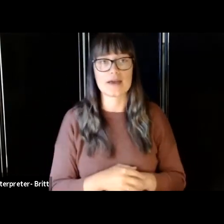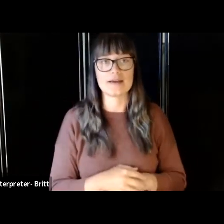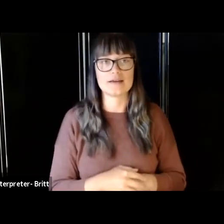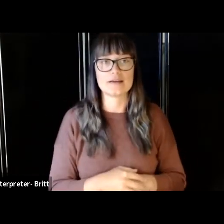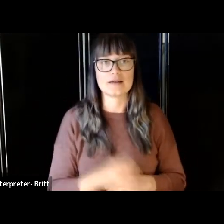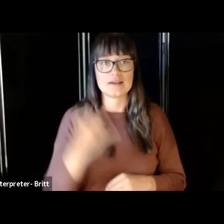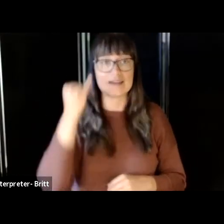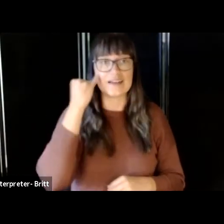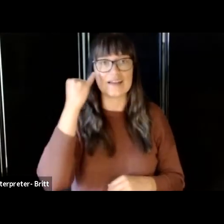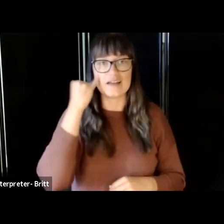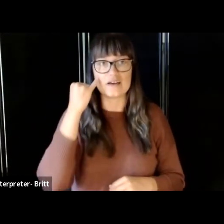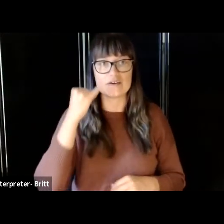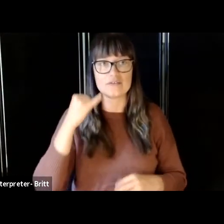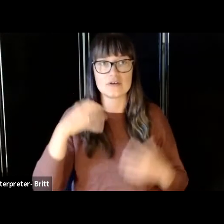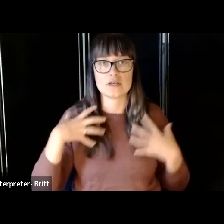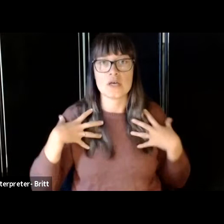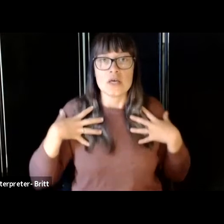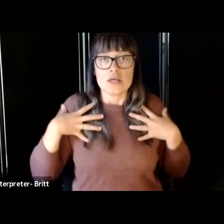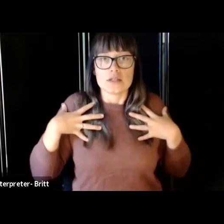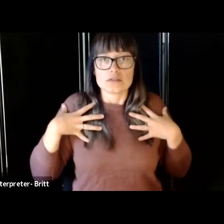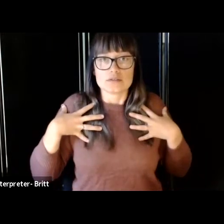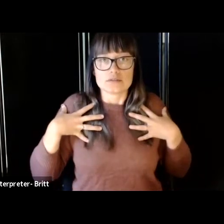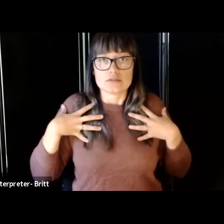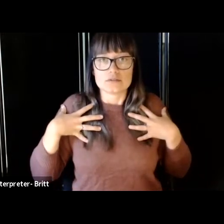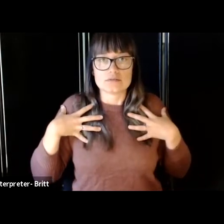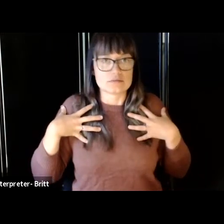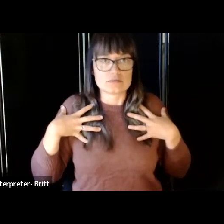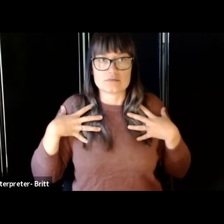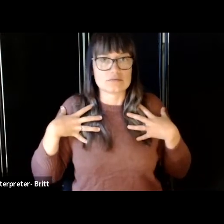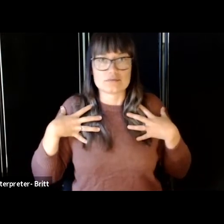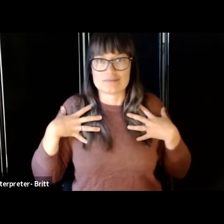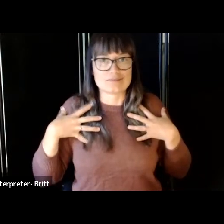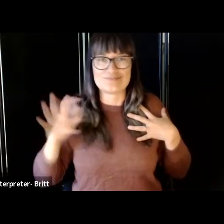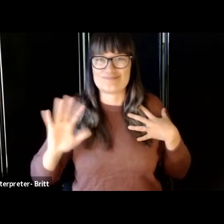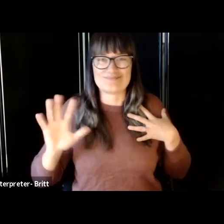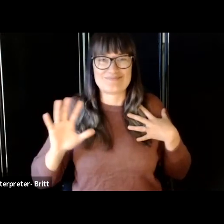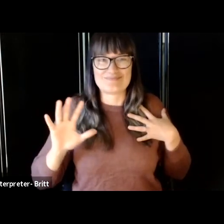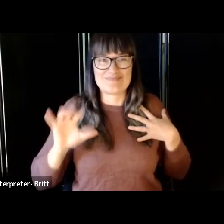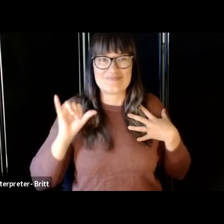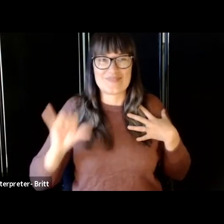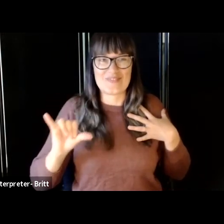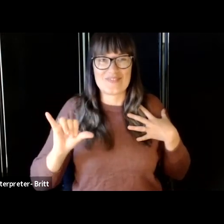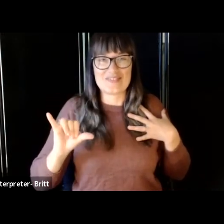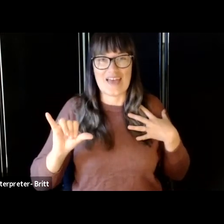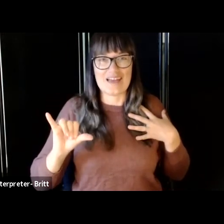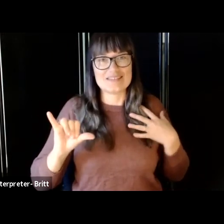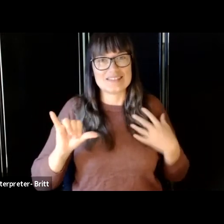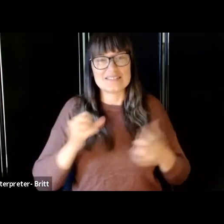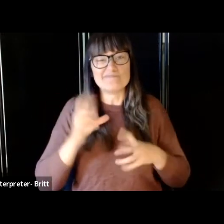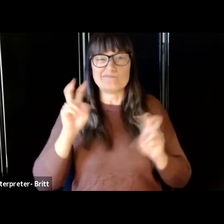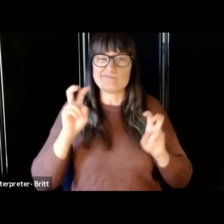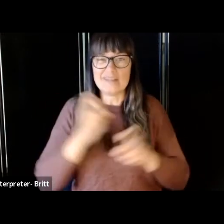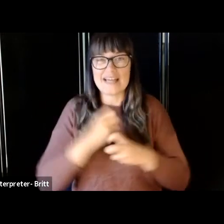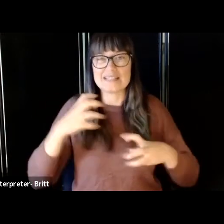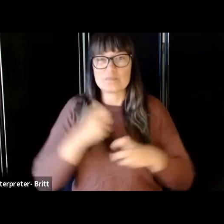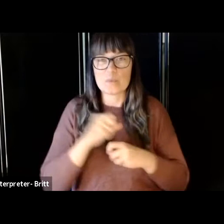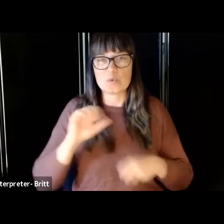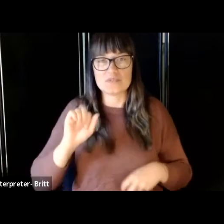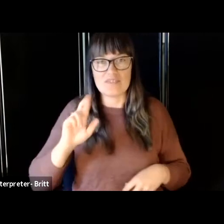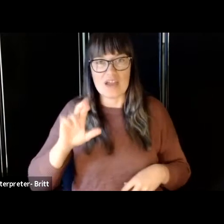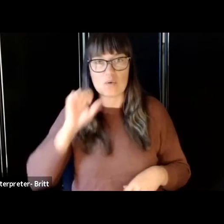a shallow, high breath, if your shoulders and your chest come up, that air is very explosive and it's going to come out too